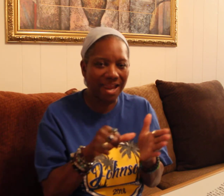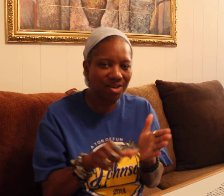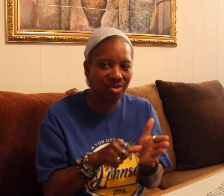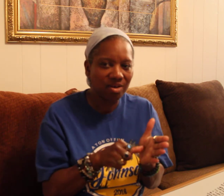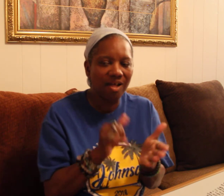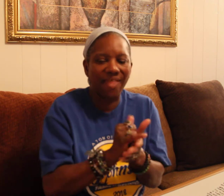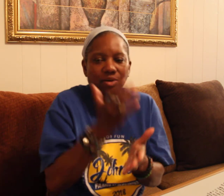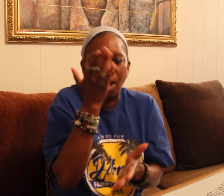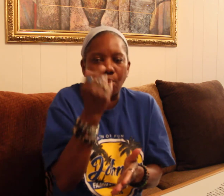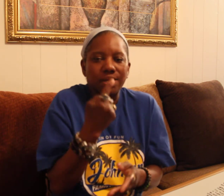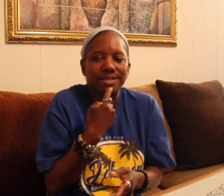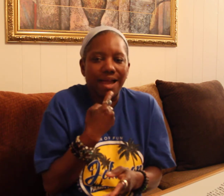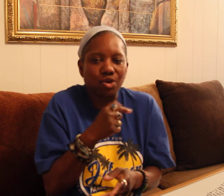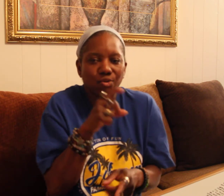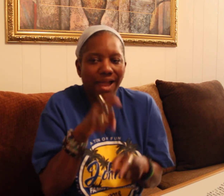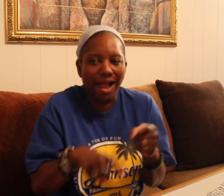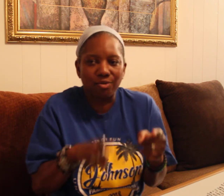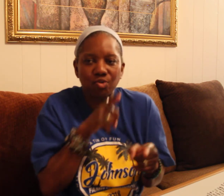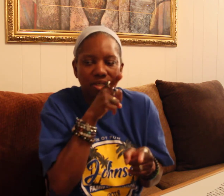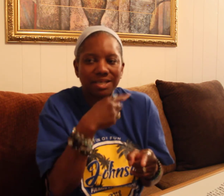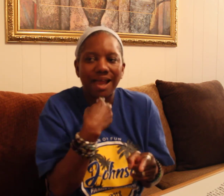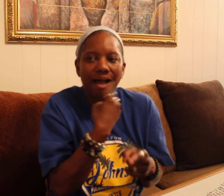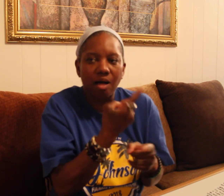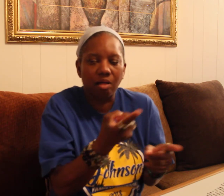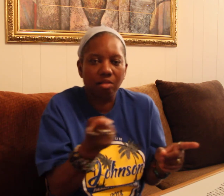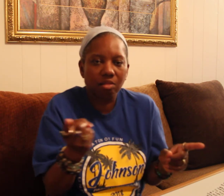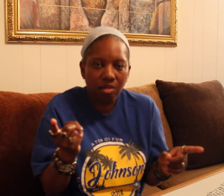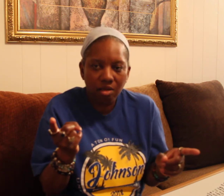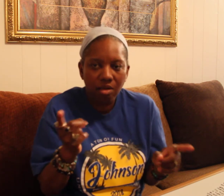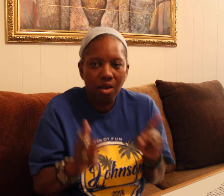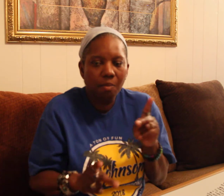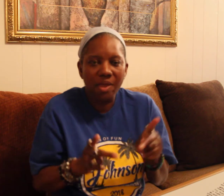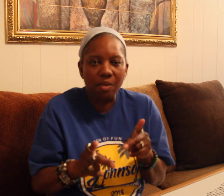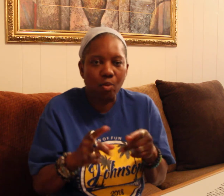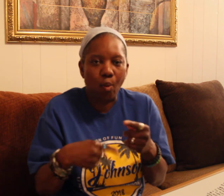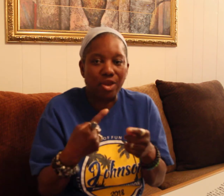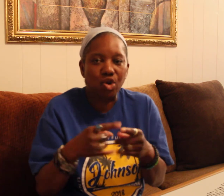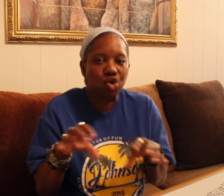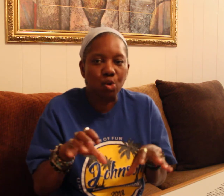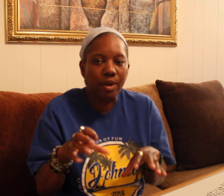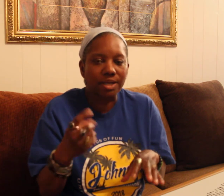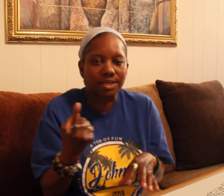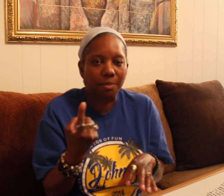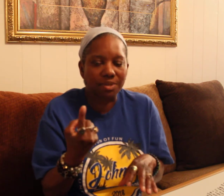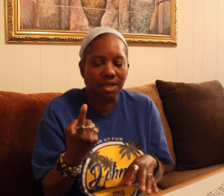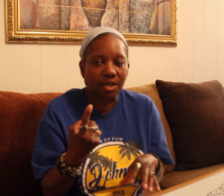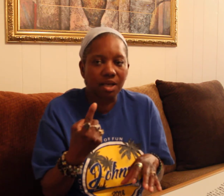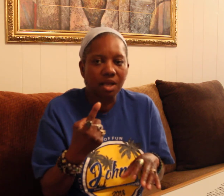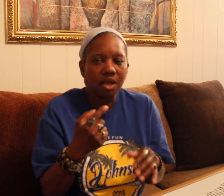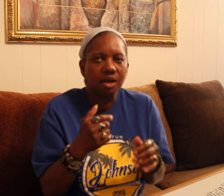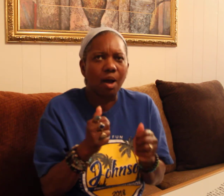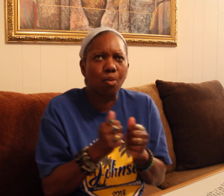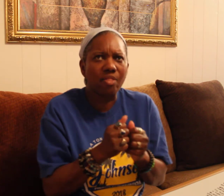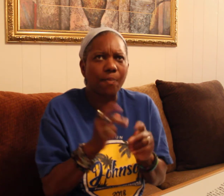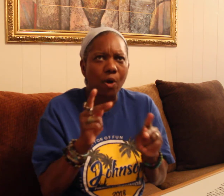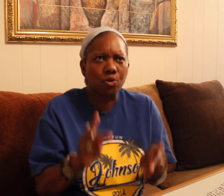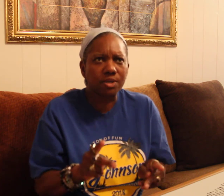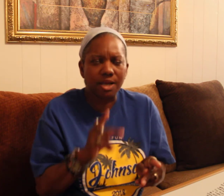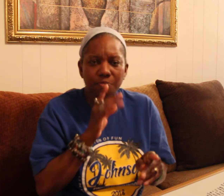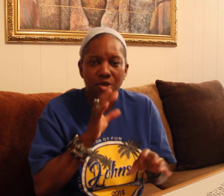page. That's why we say you can't really tell people when you're doing something. Now, with a person that's been